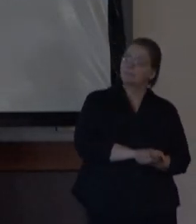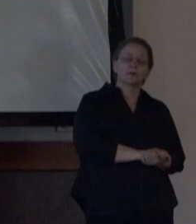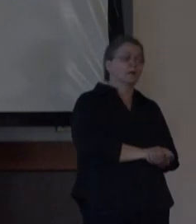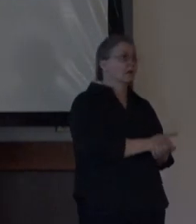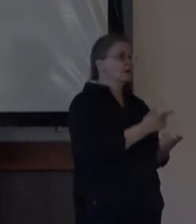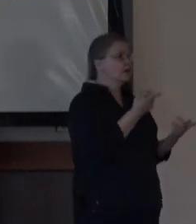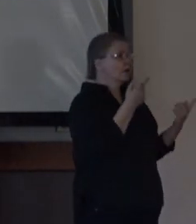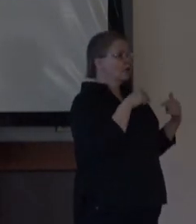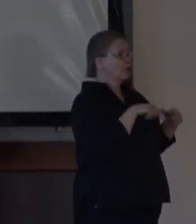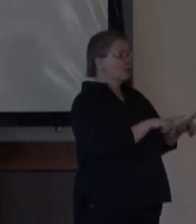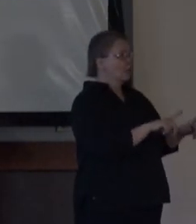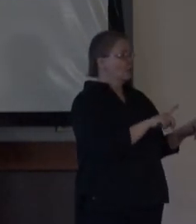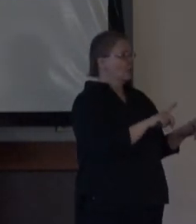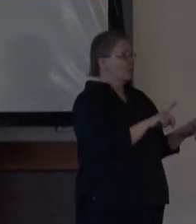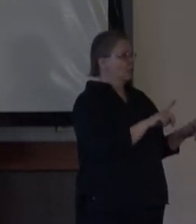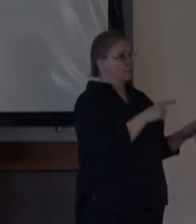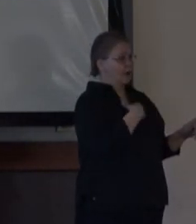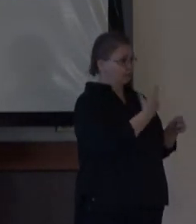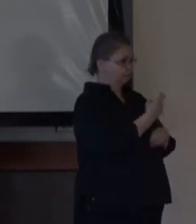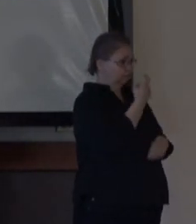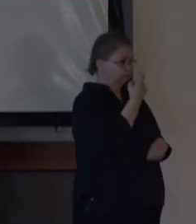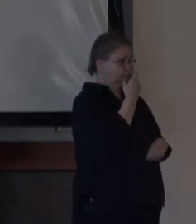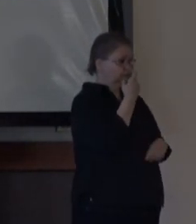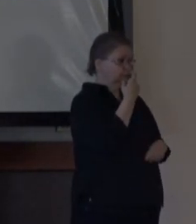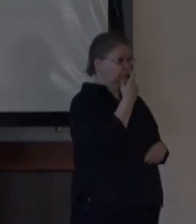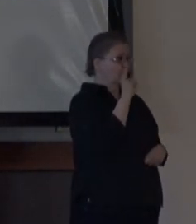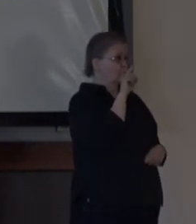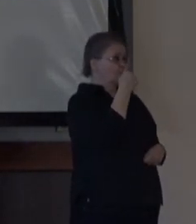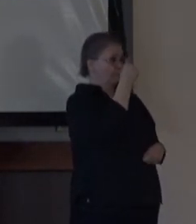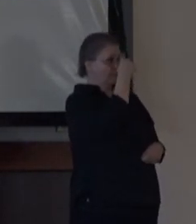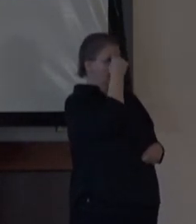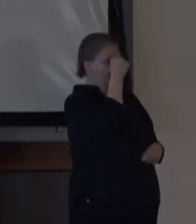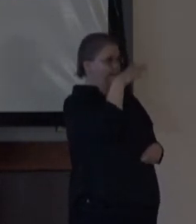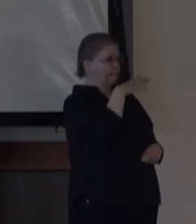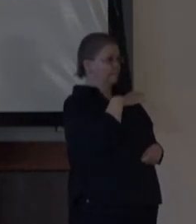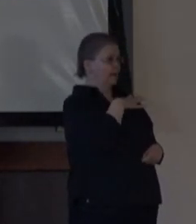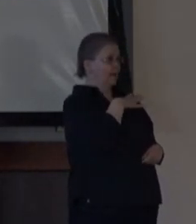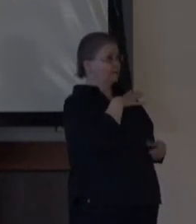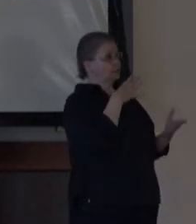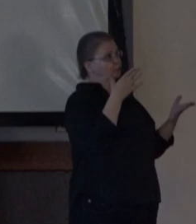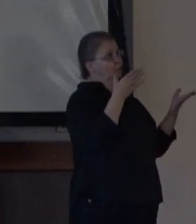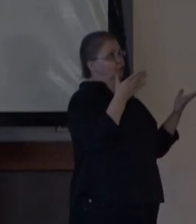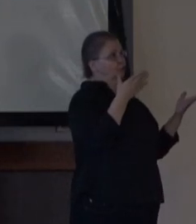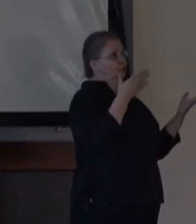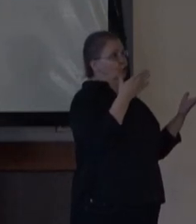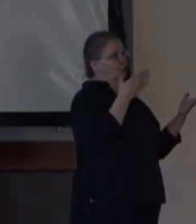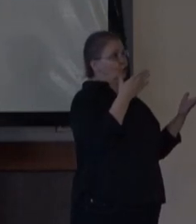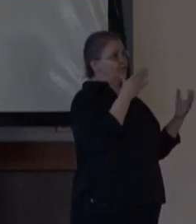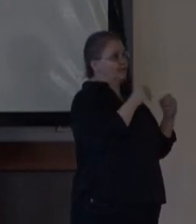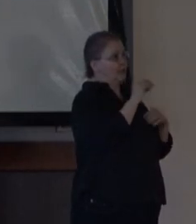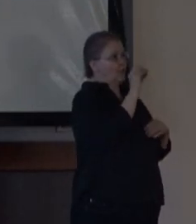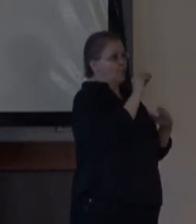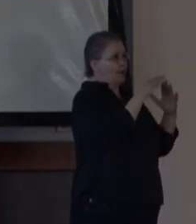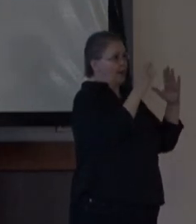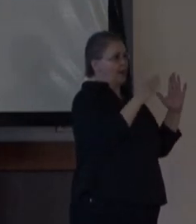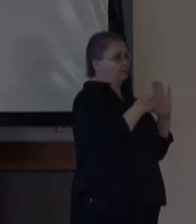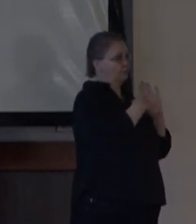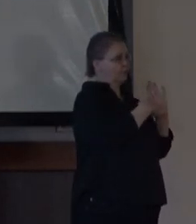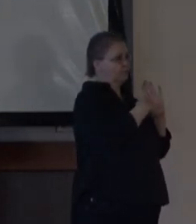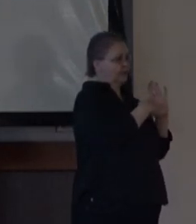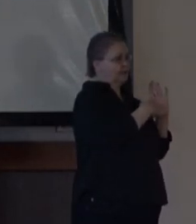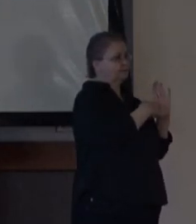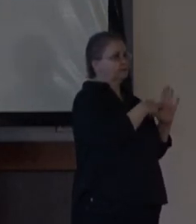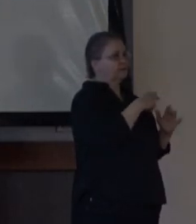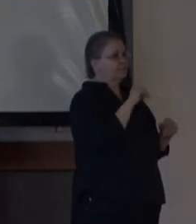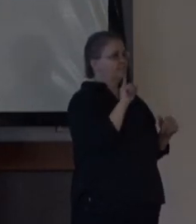And when I won, I became the only black man to serving in the Oregon House of